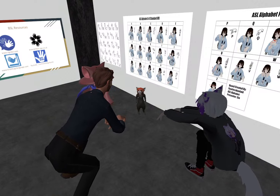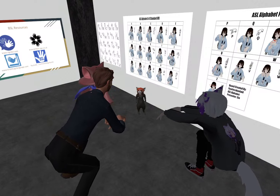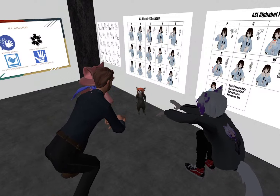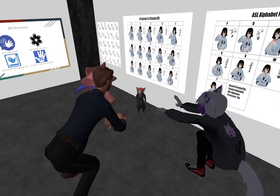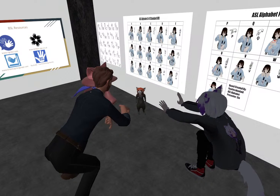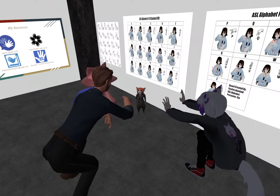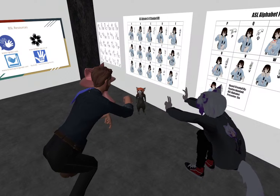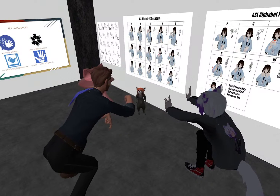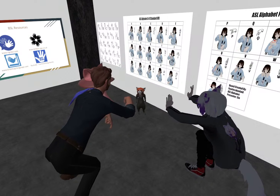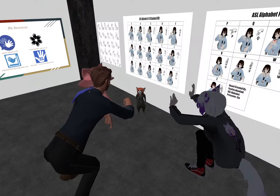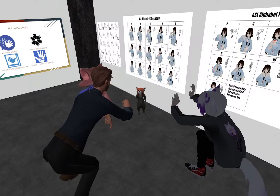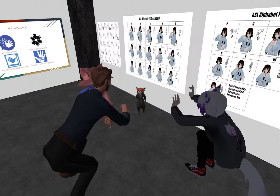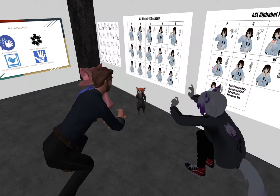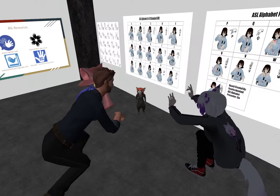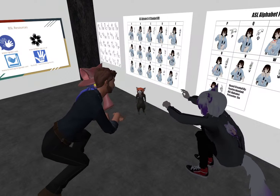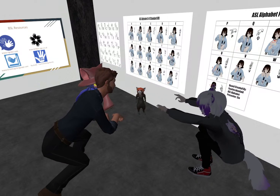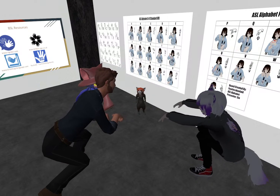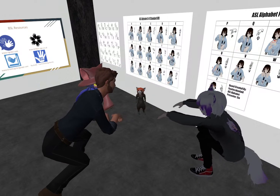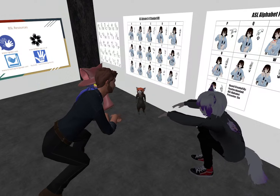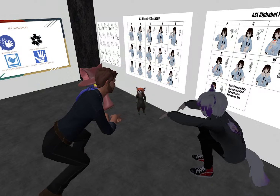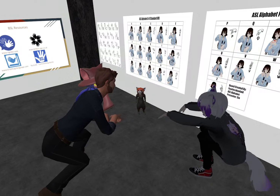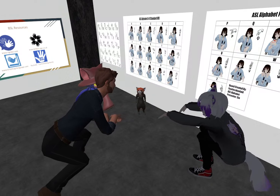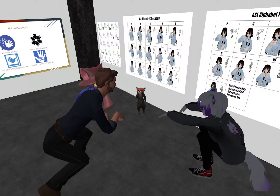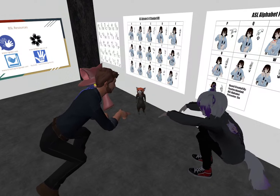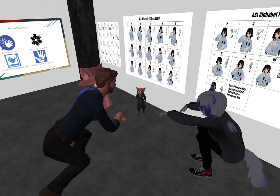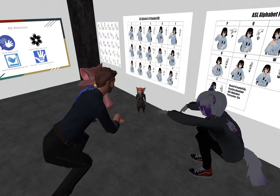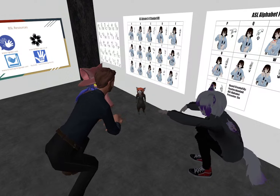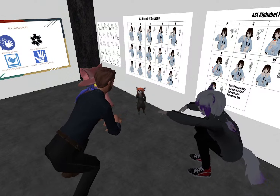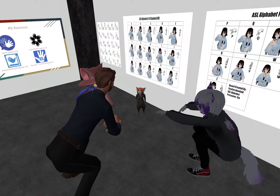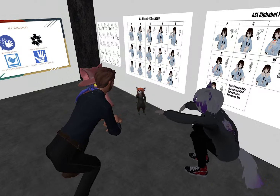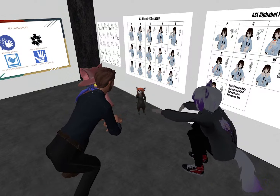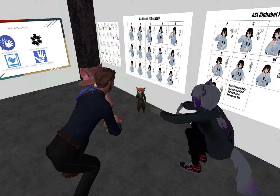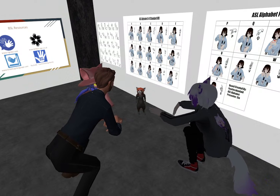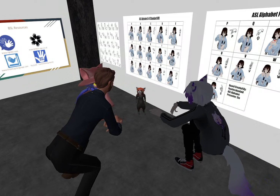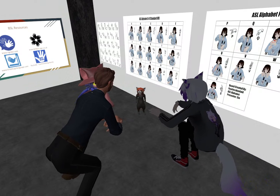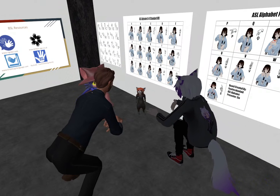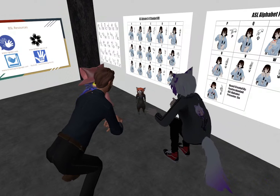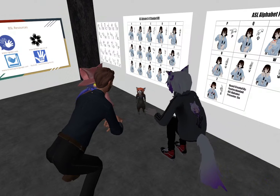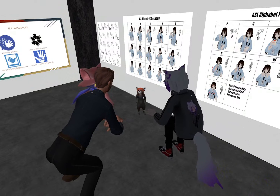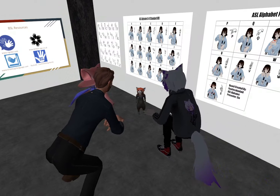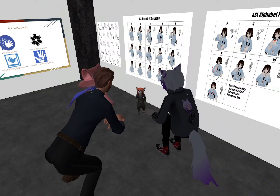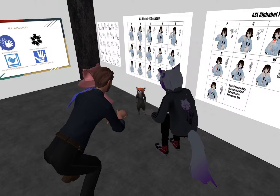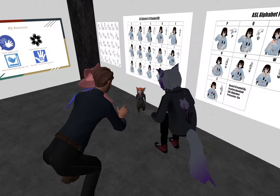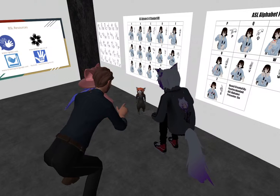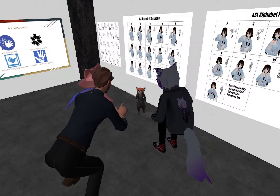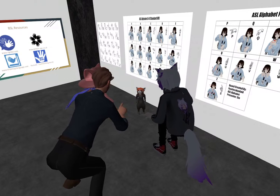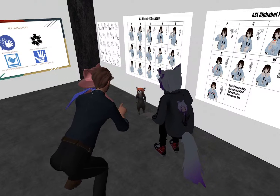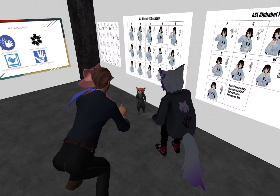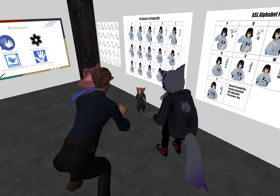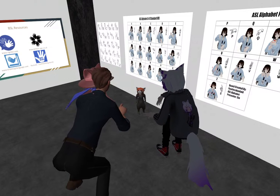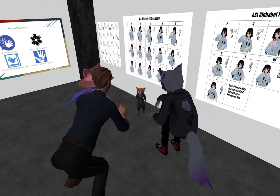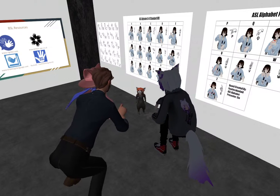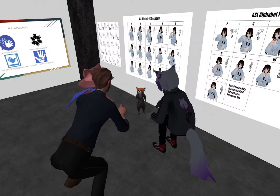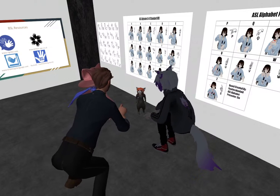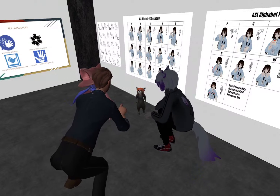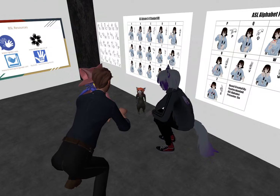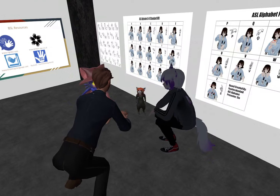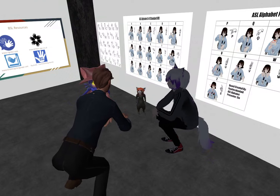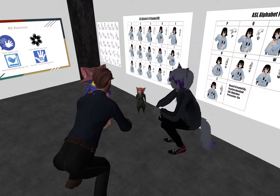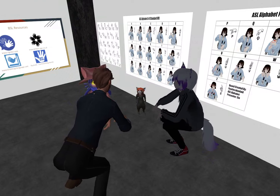Yeah. Yeah, because in real These life are you have just for all VR. dexterity. Yeah. Yeah. They wouldn't know what I meant, hey. They would probably understand it, but